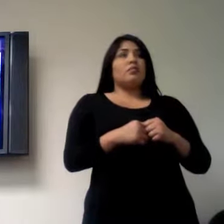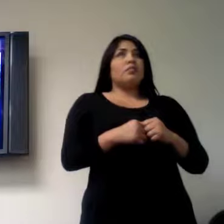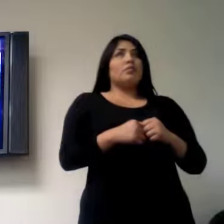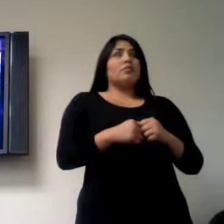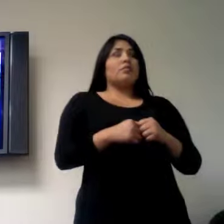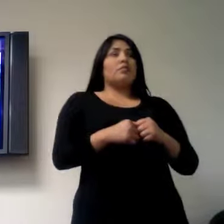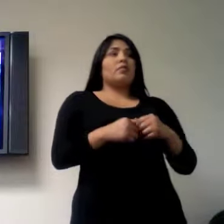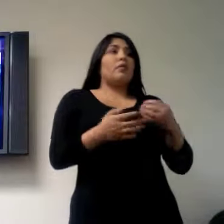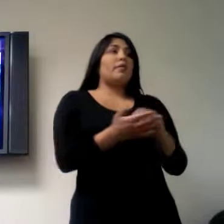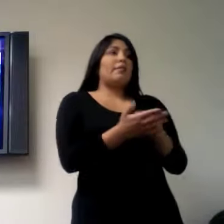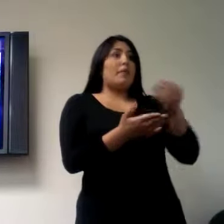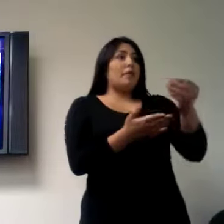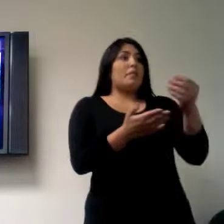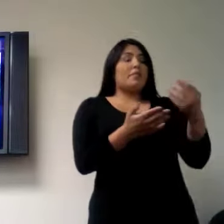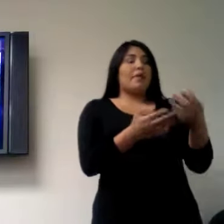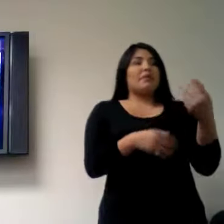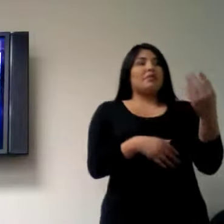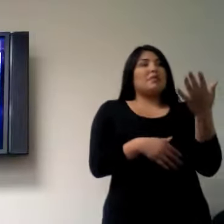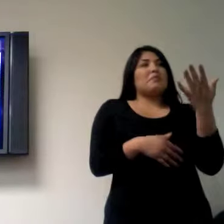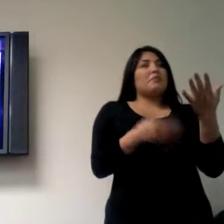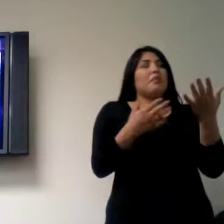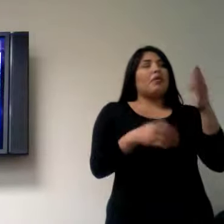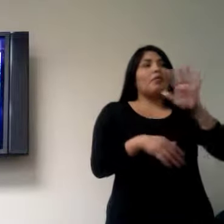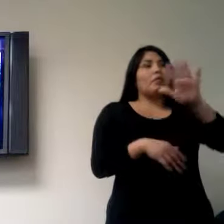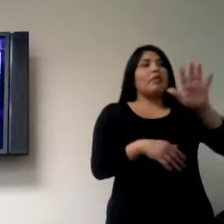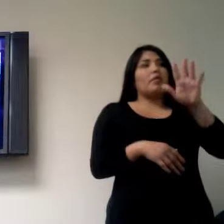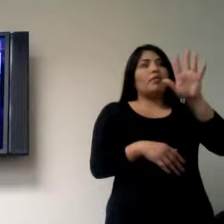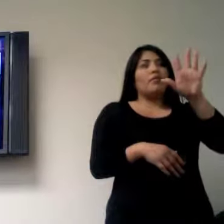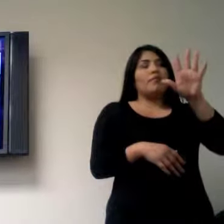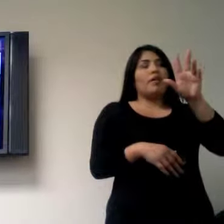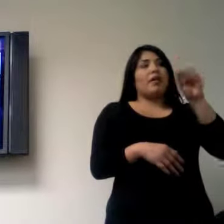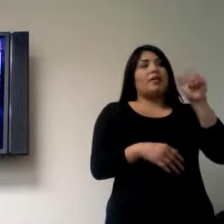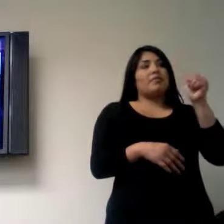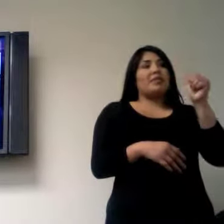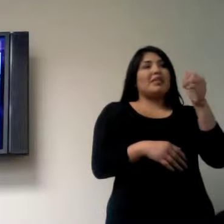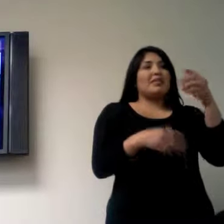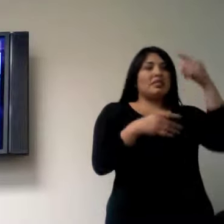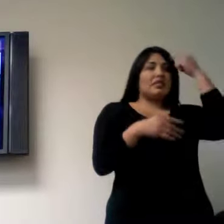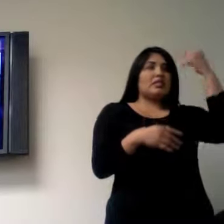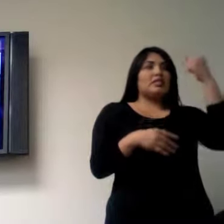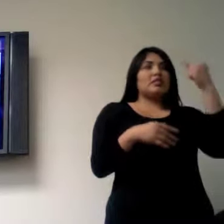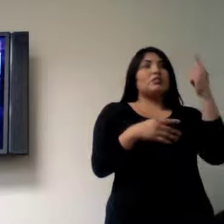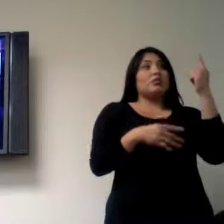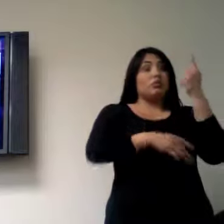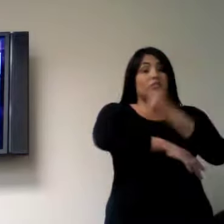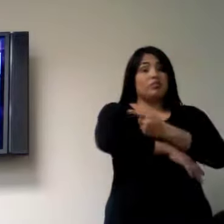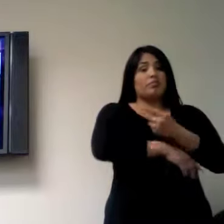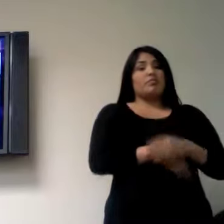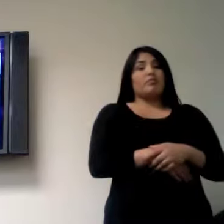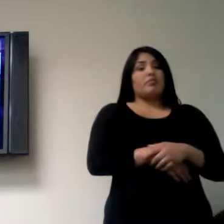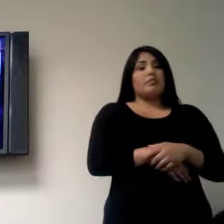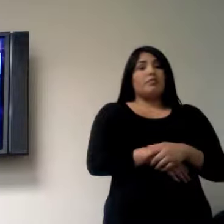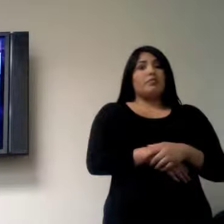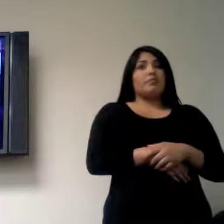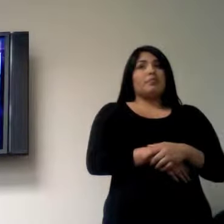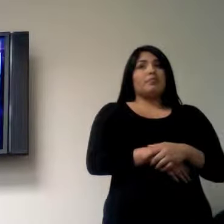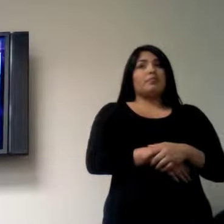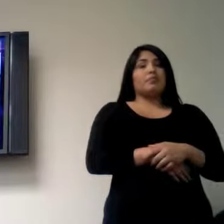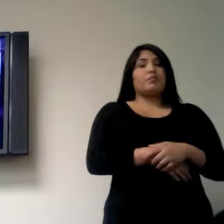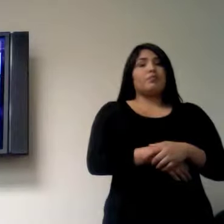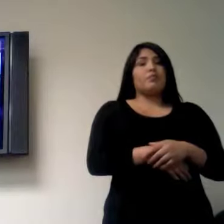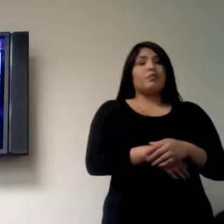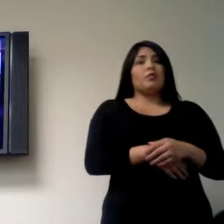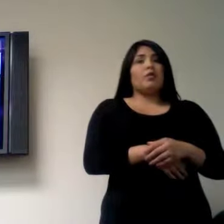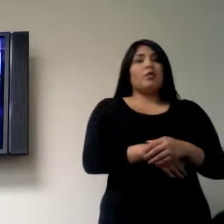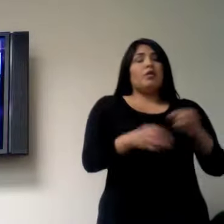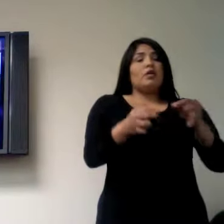The pay was 5 or 10 cents a day. They could also make trinkets to sell, as described in a letter home